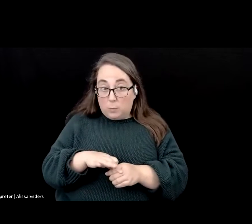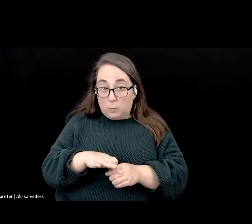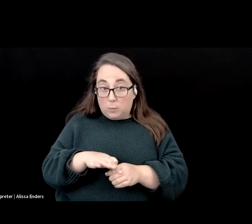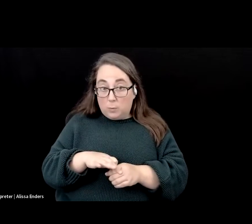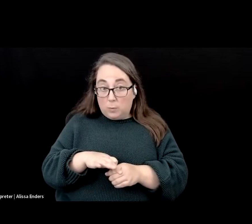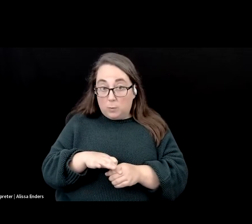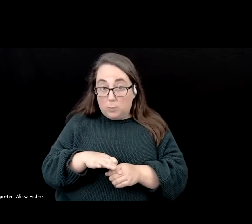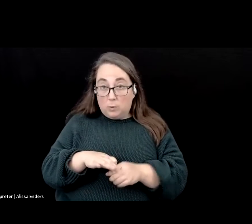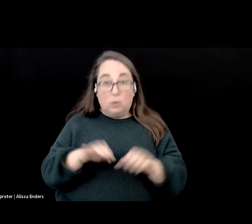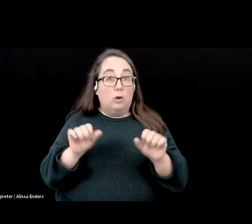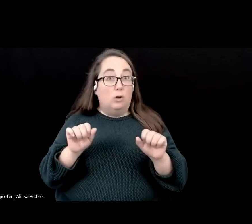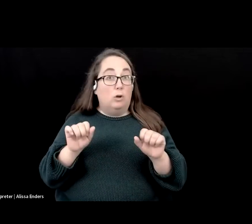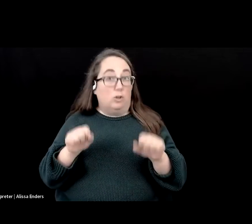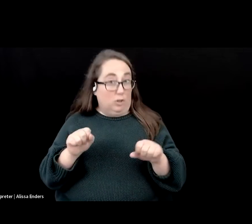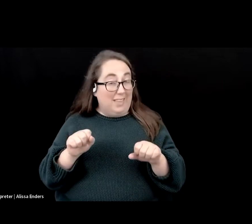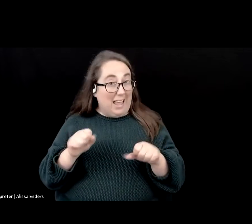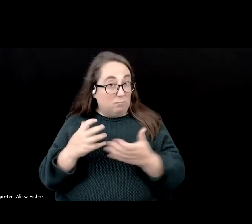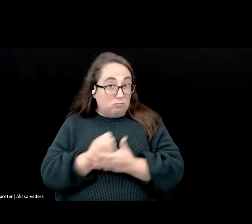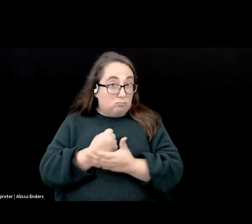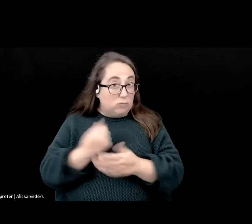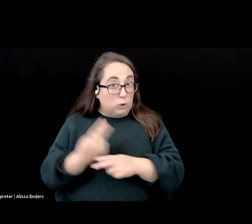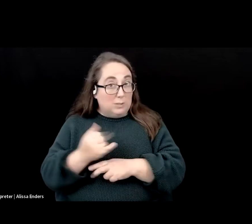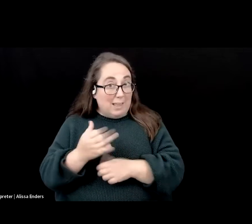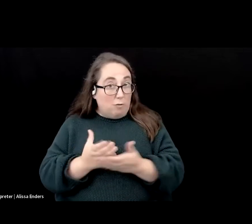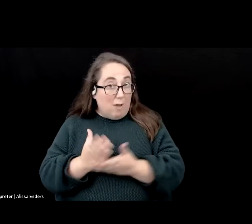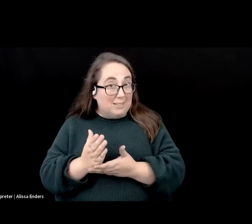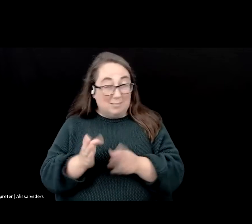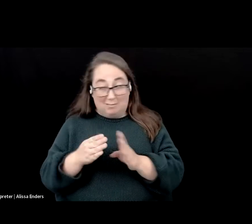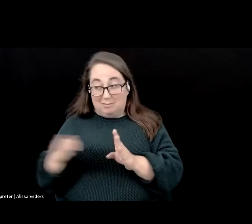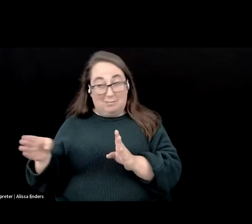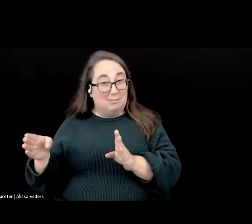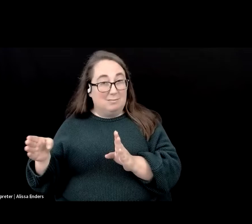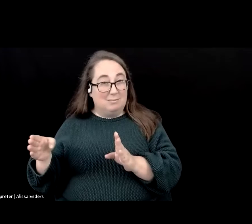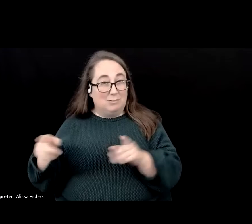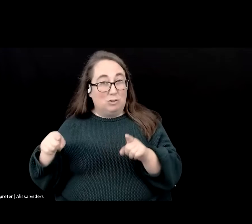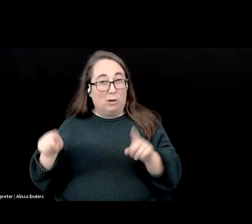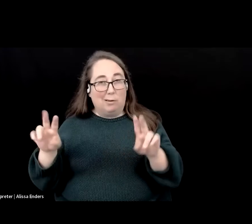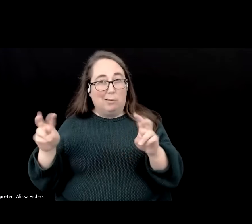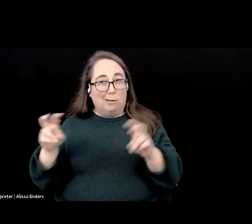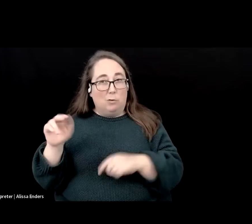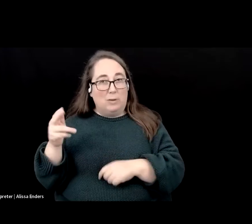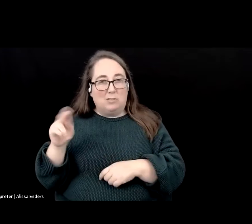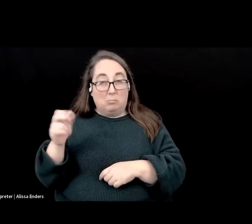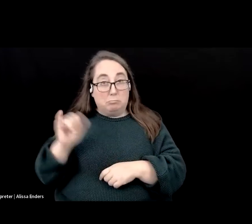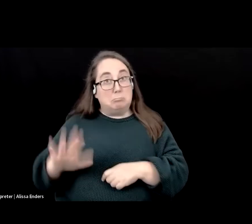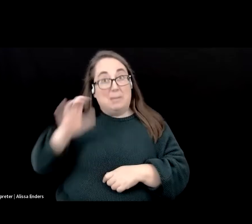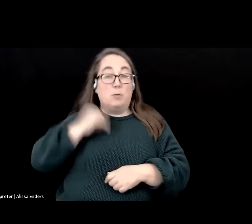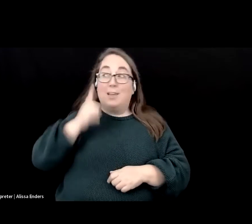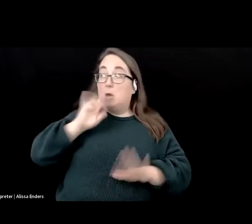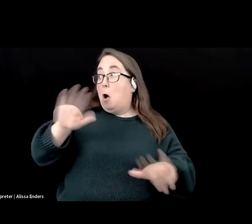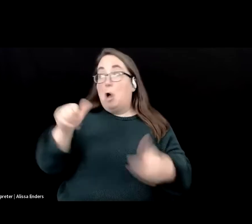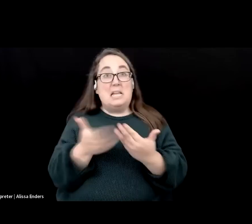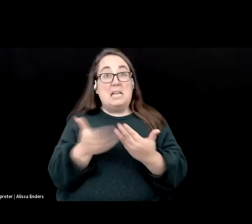they able to successfully use that right to vote in those years during Reconstruction? And I said, raise your hand if you think they were able